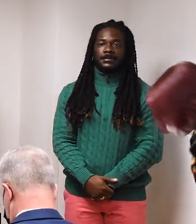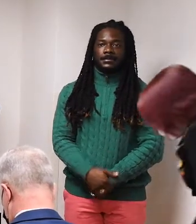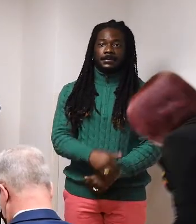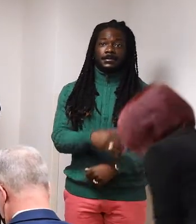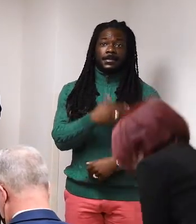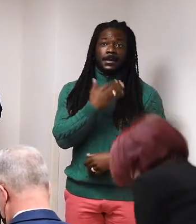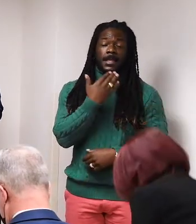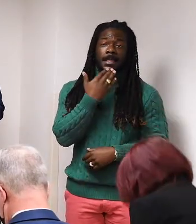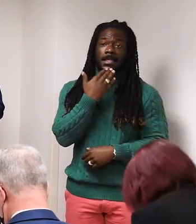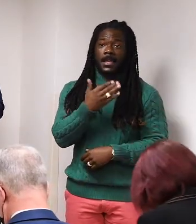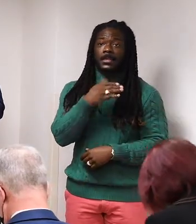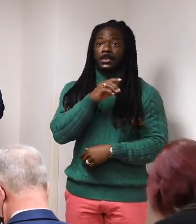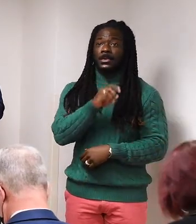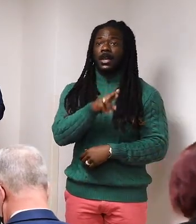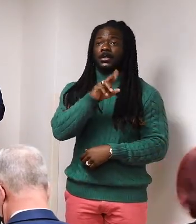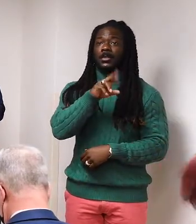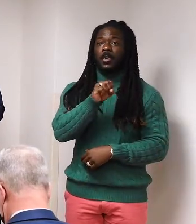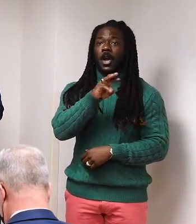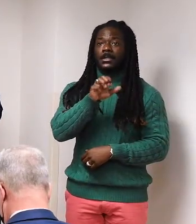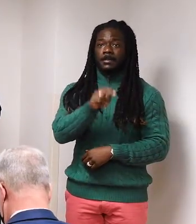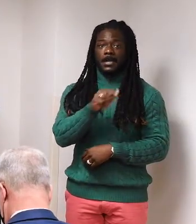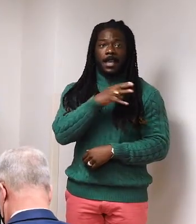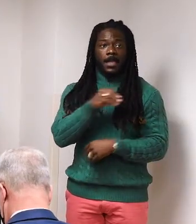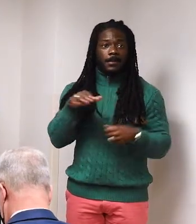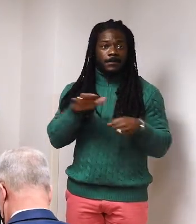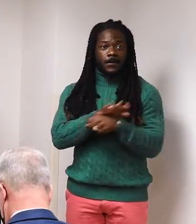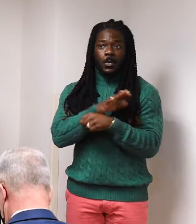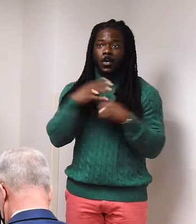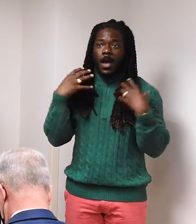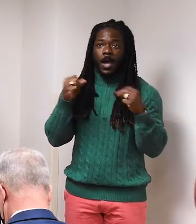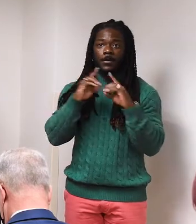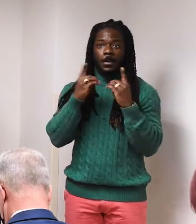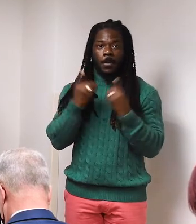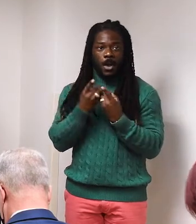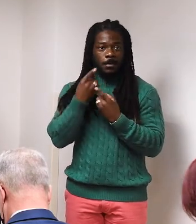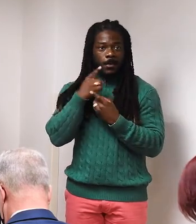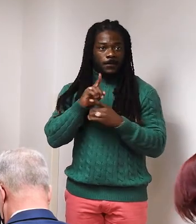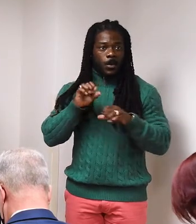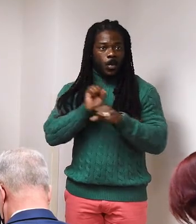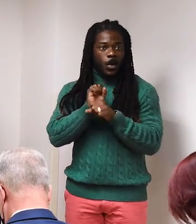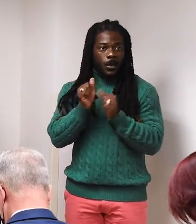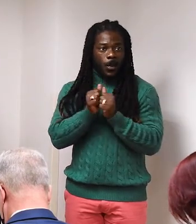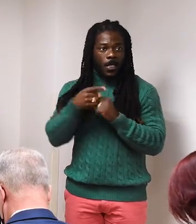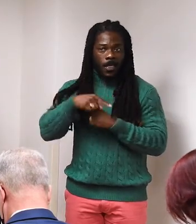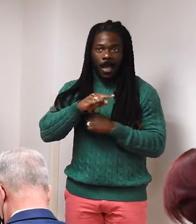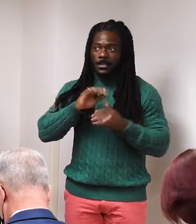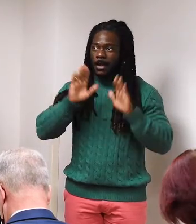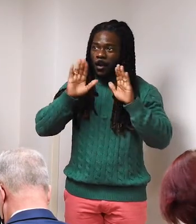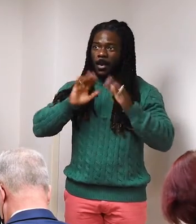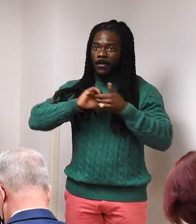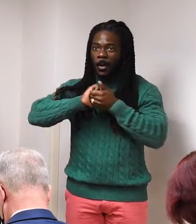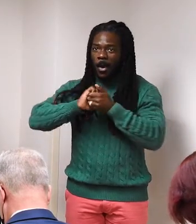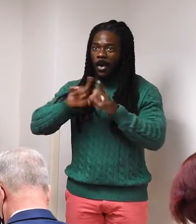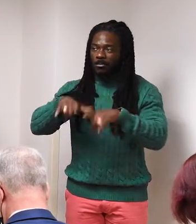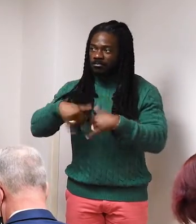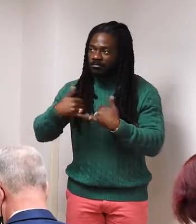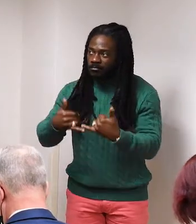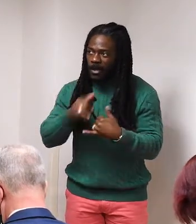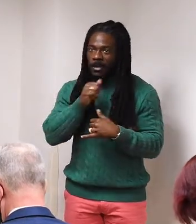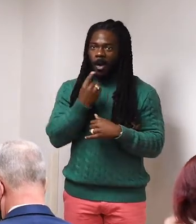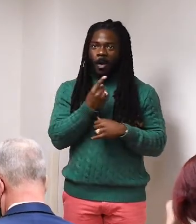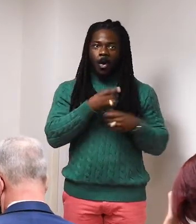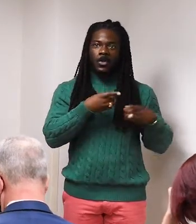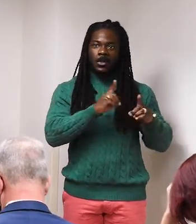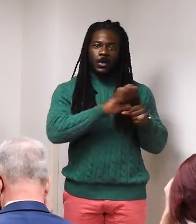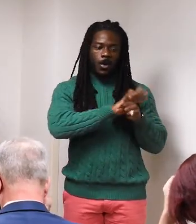Thank you, Dr. Rossman, and the entire health department for being fantastic partners, not only throughout the pandemic, but